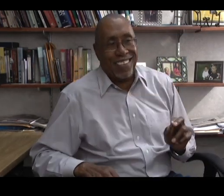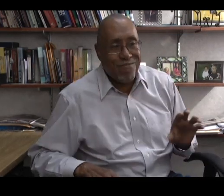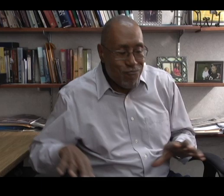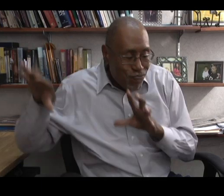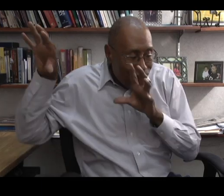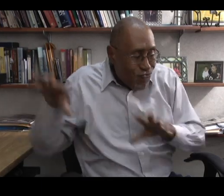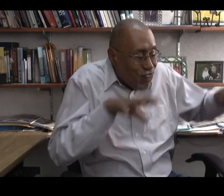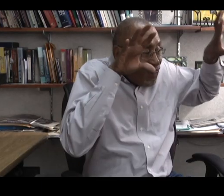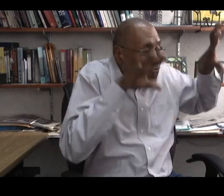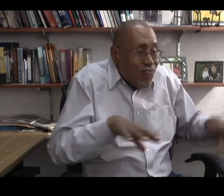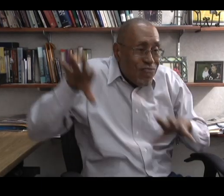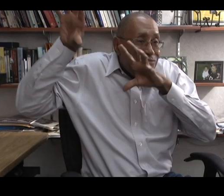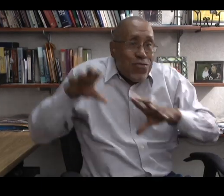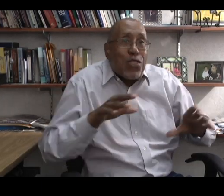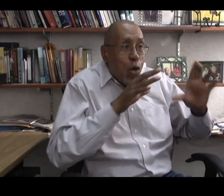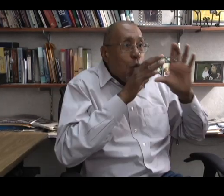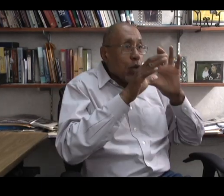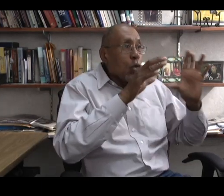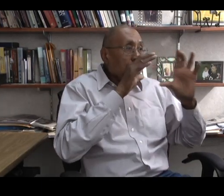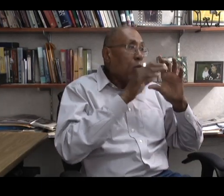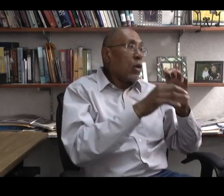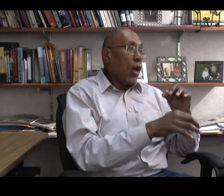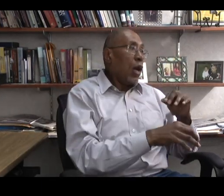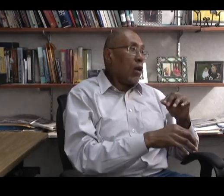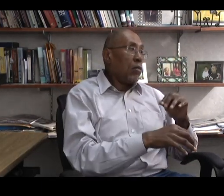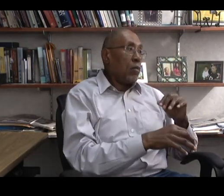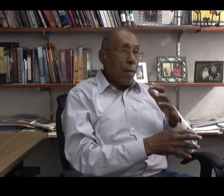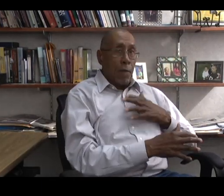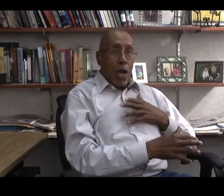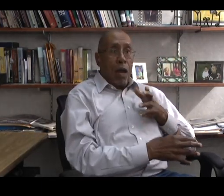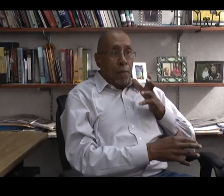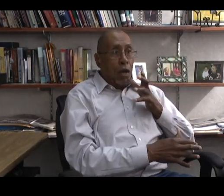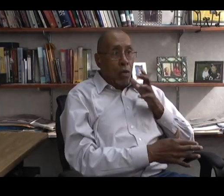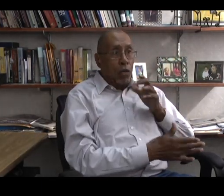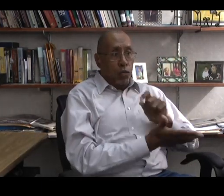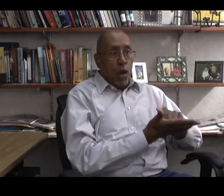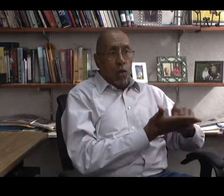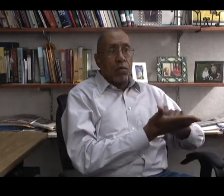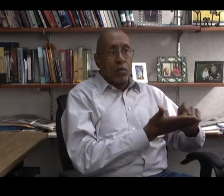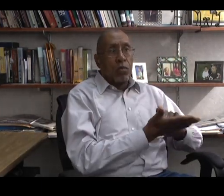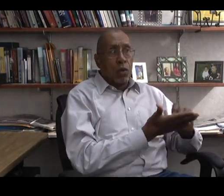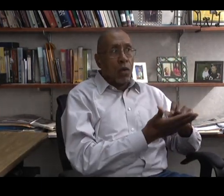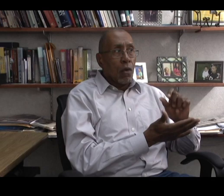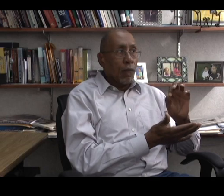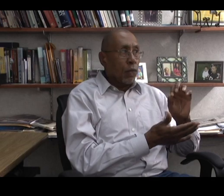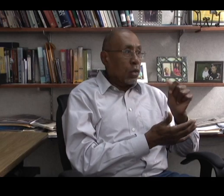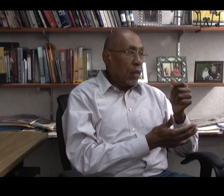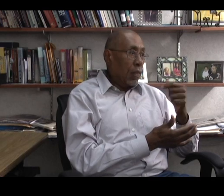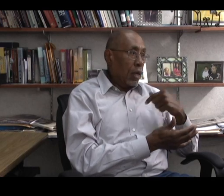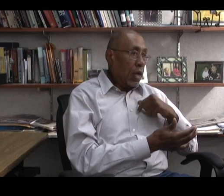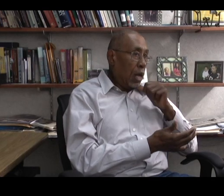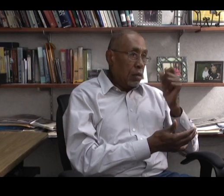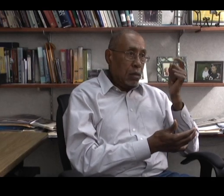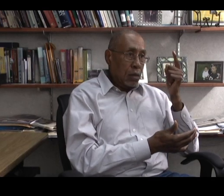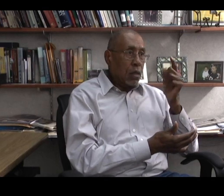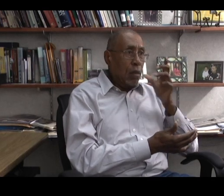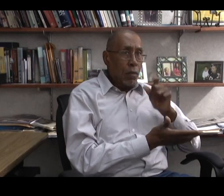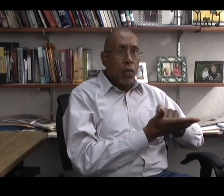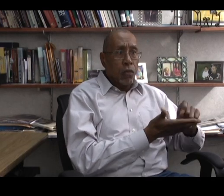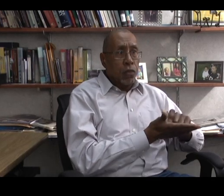actor. He would mime things out in communication, and my mother would write things back and forth. Sometimes I